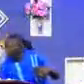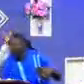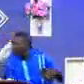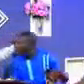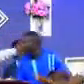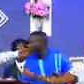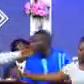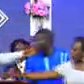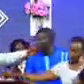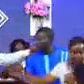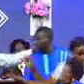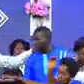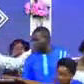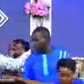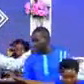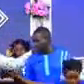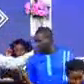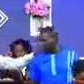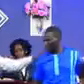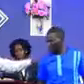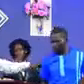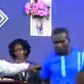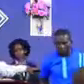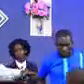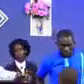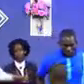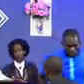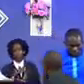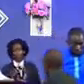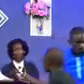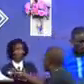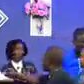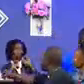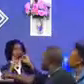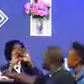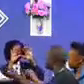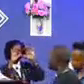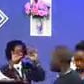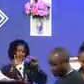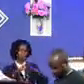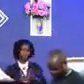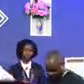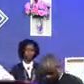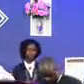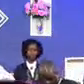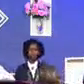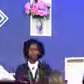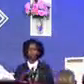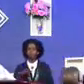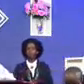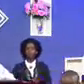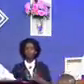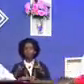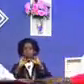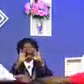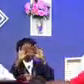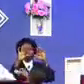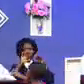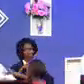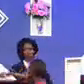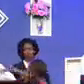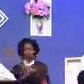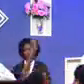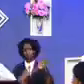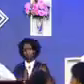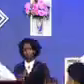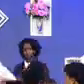Onajja kuleta encha mitwalo kumi. Mukama abampere omukisa. Mukama abampere omukisa. May the God Lord bless you.